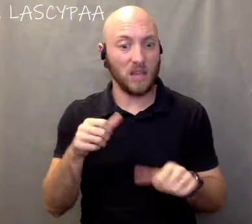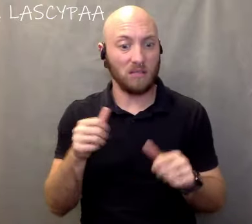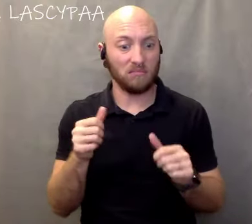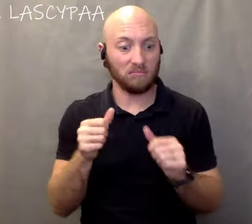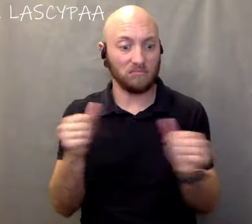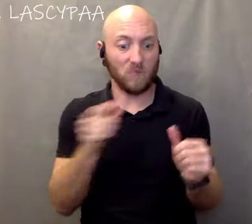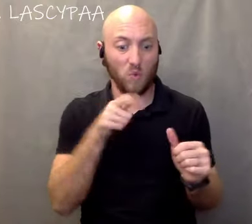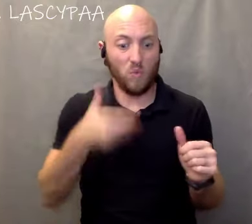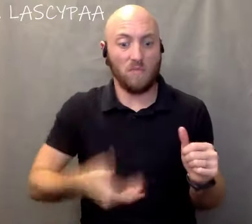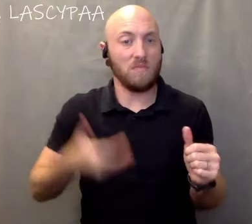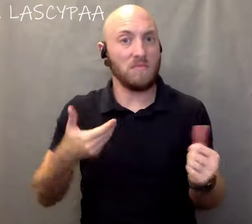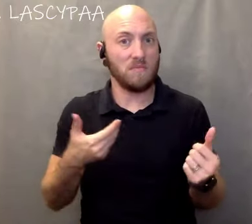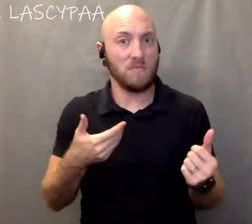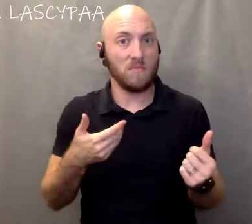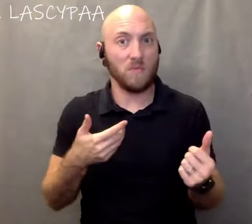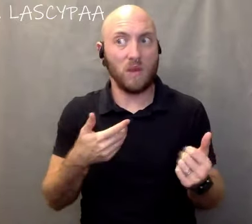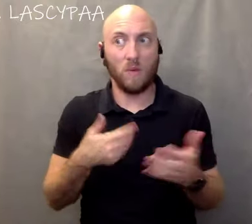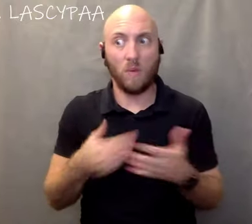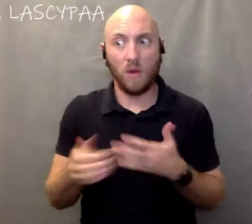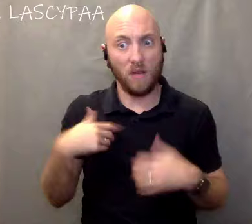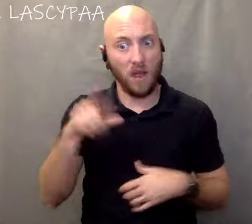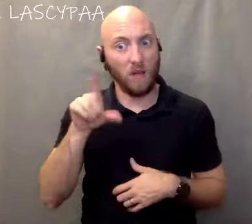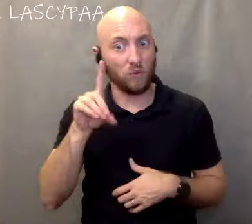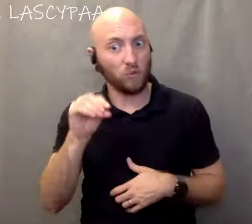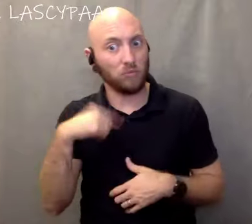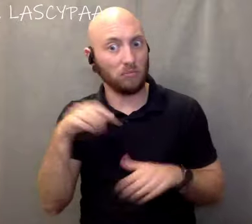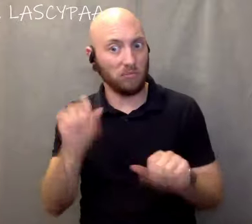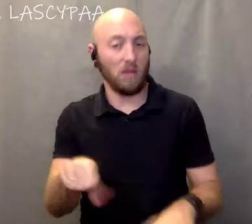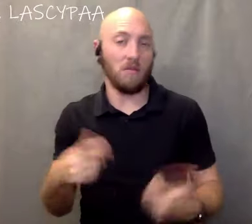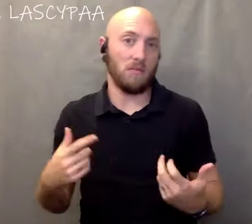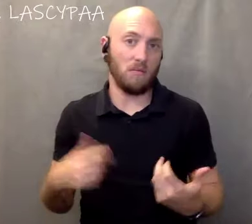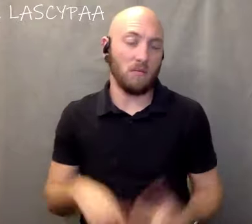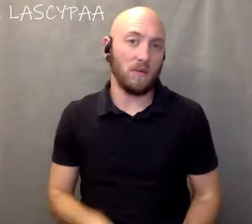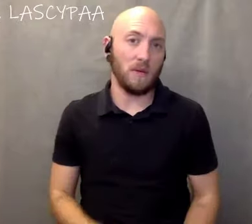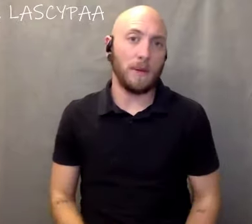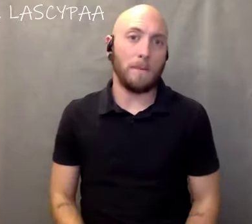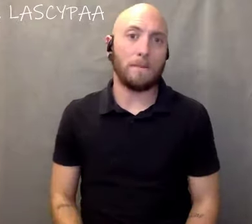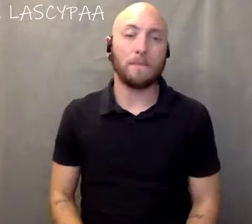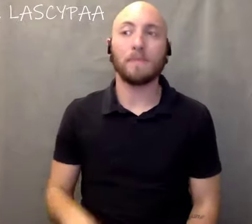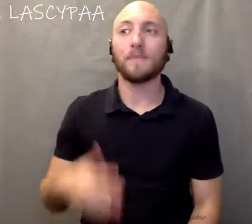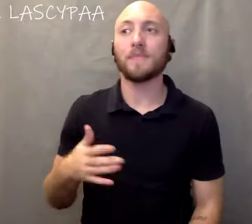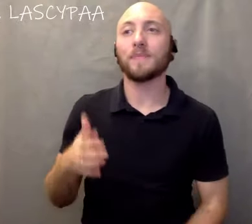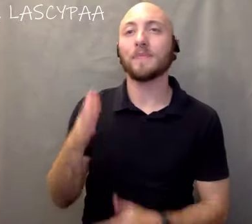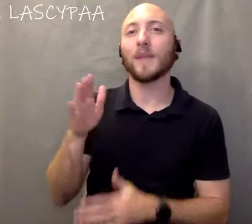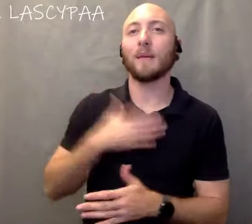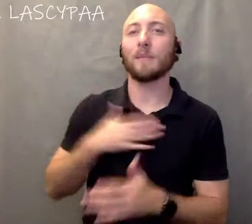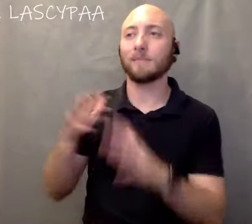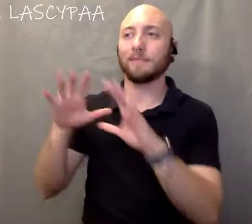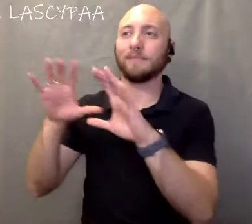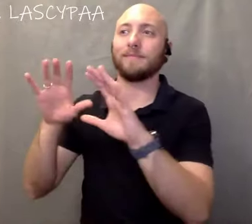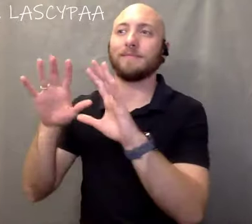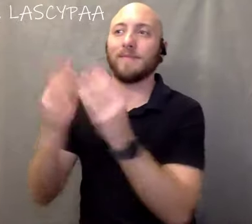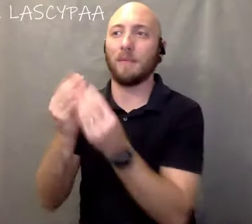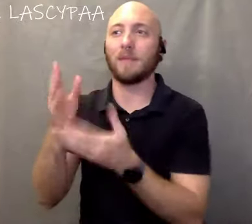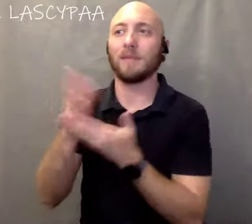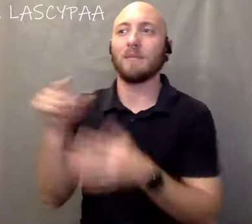in all circumstances. And like some of my family might not understand it, like it talks about in the big book.